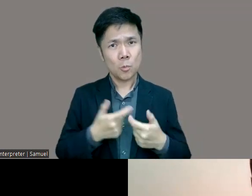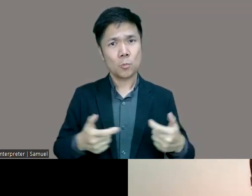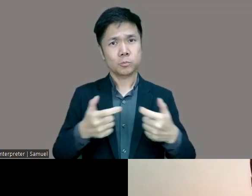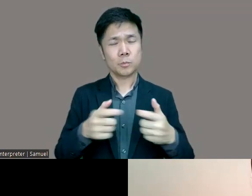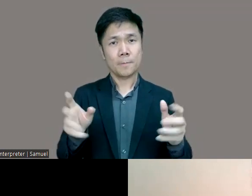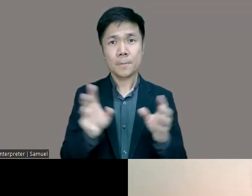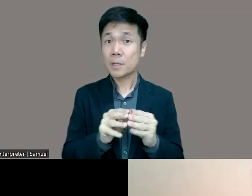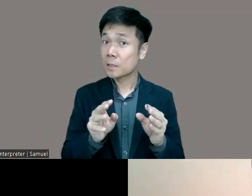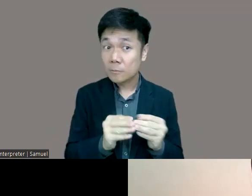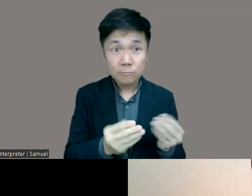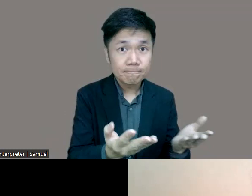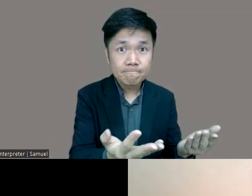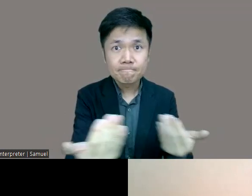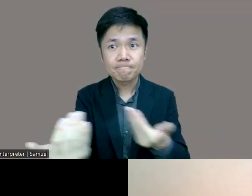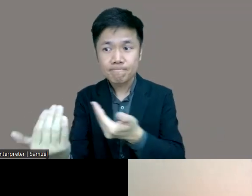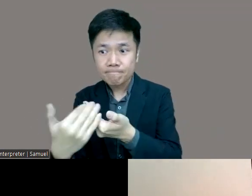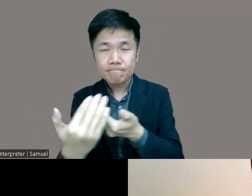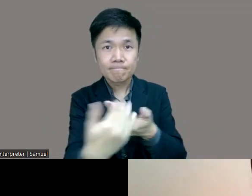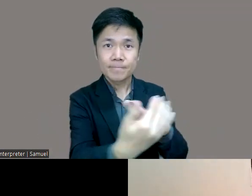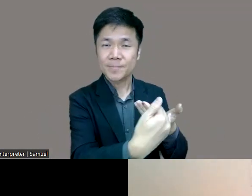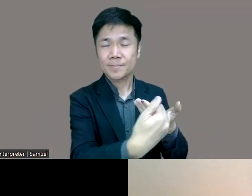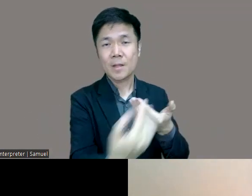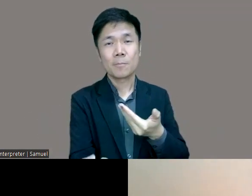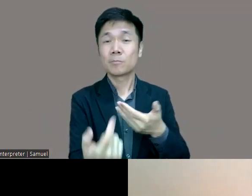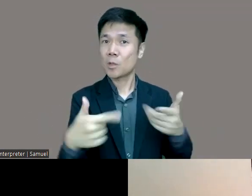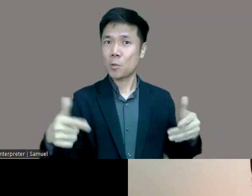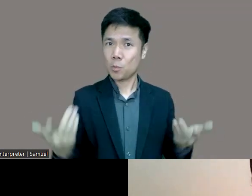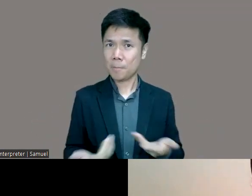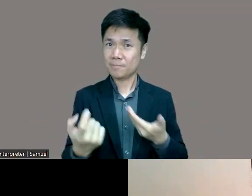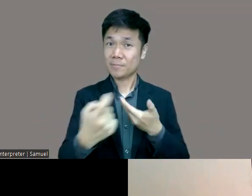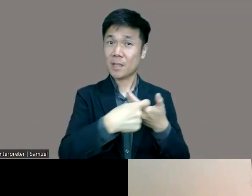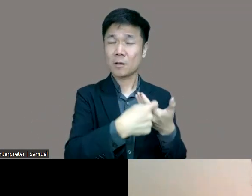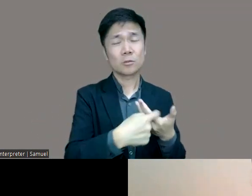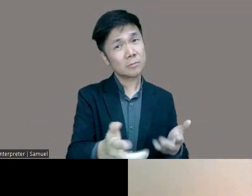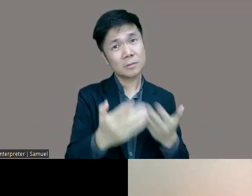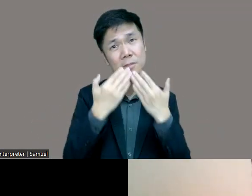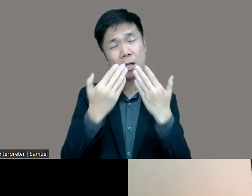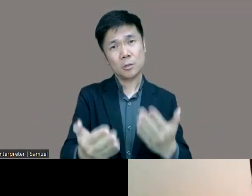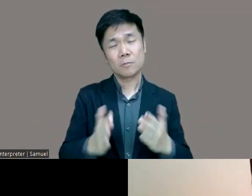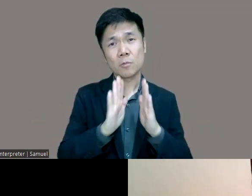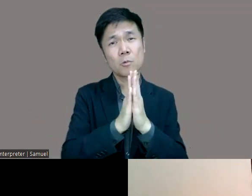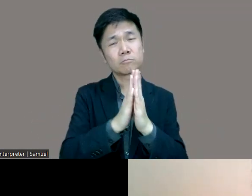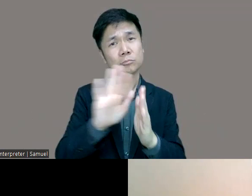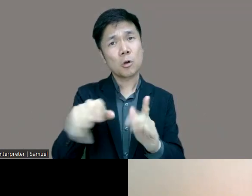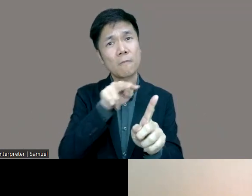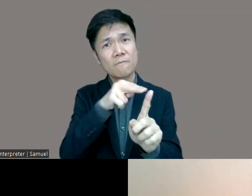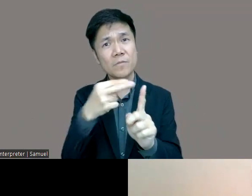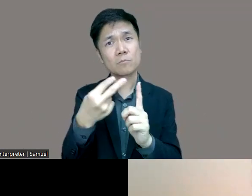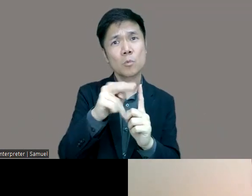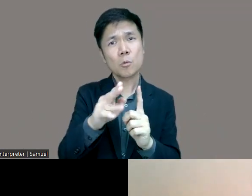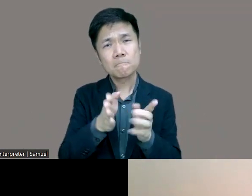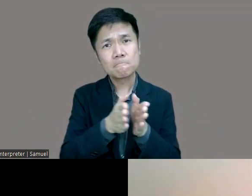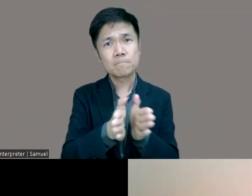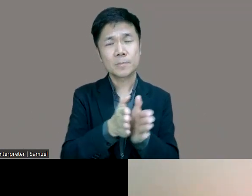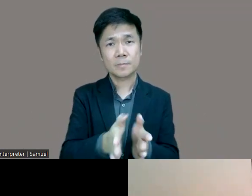your engagement, and prioritizing to be with us and sharing your views and your questions. Our collaboration